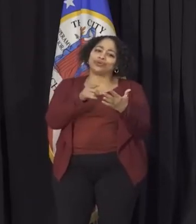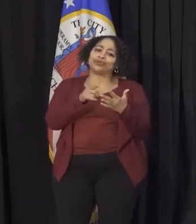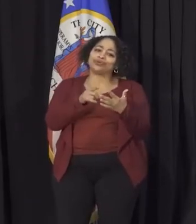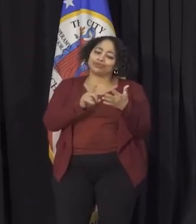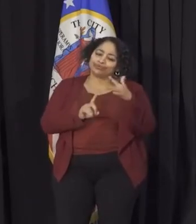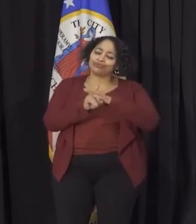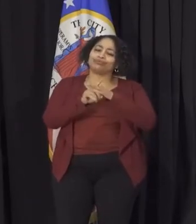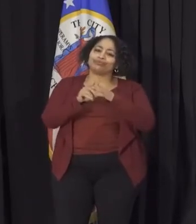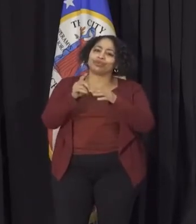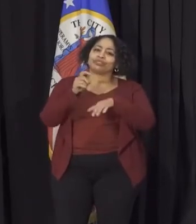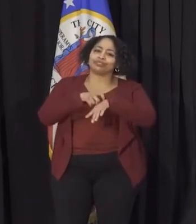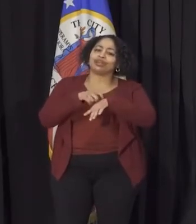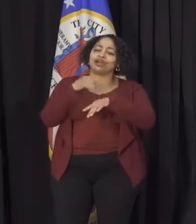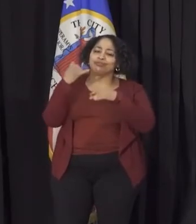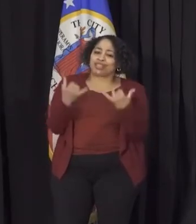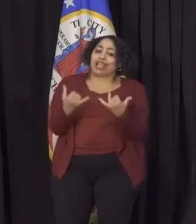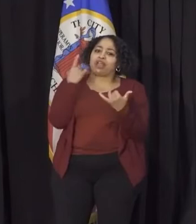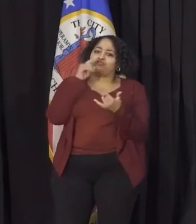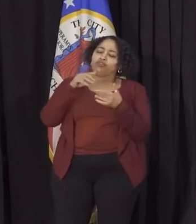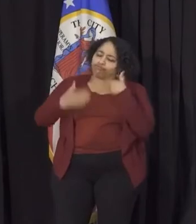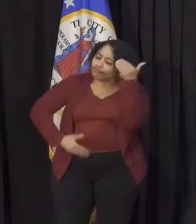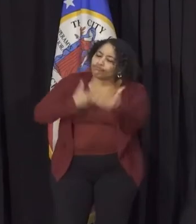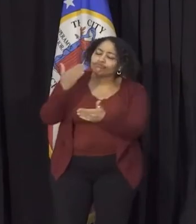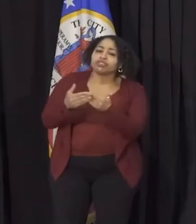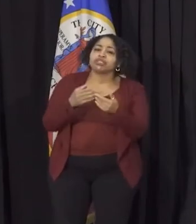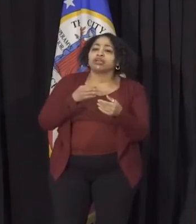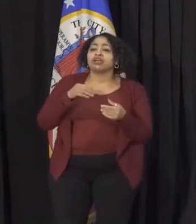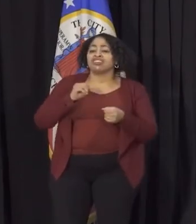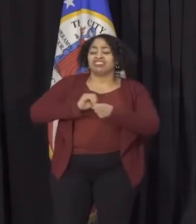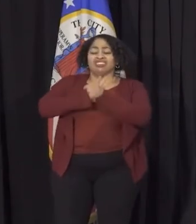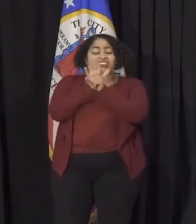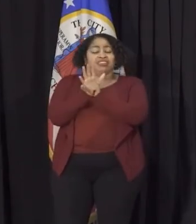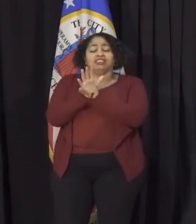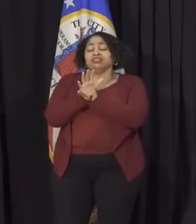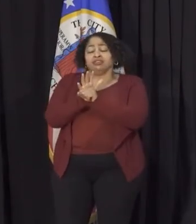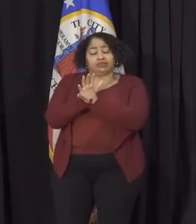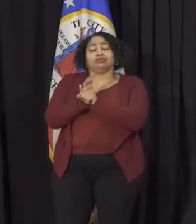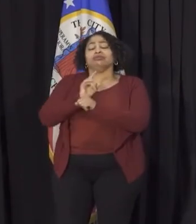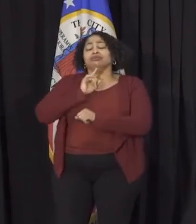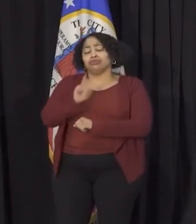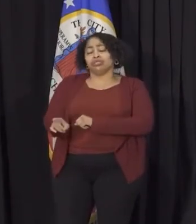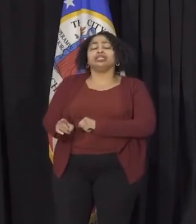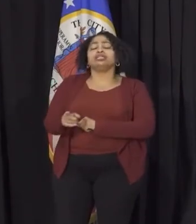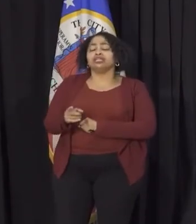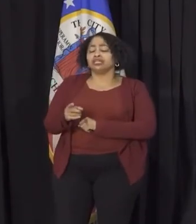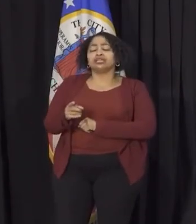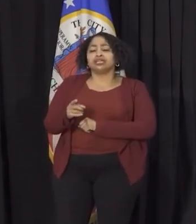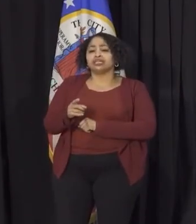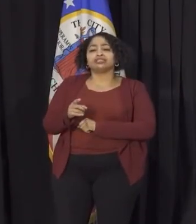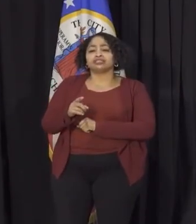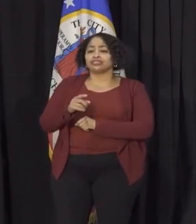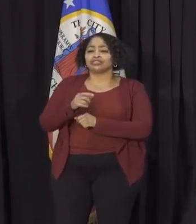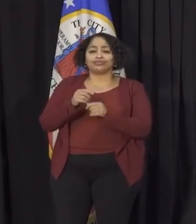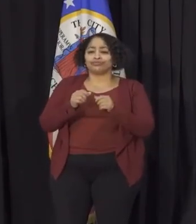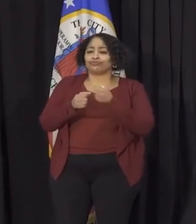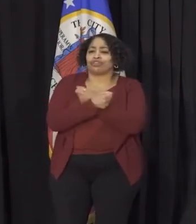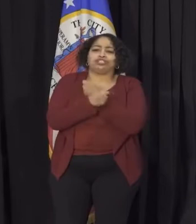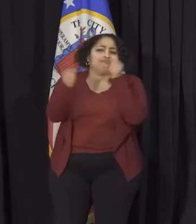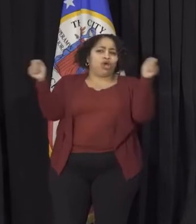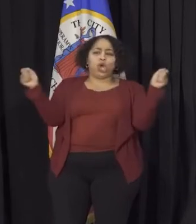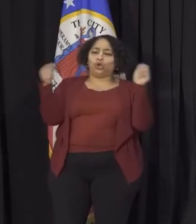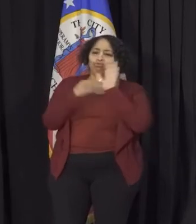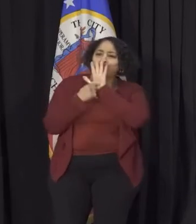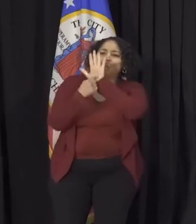and the city itself. The COVID-19 outbreak really has highlighted the inequities that exist in both our